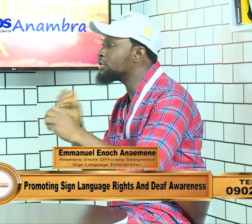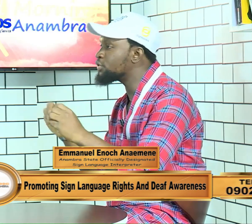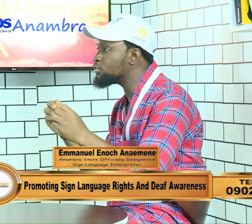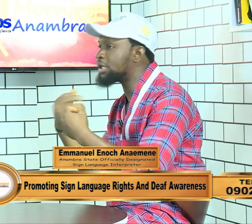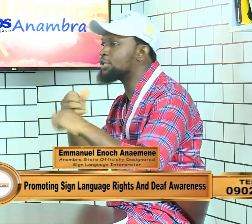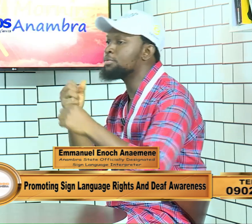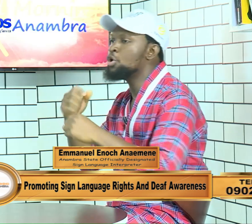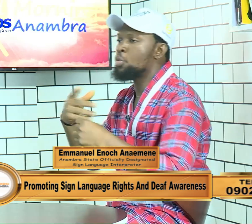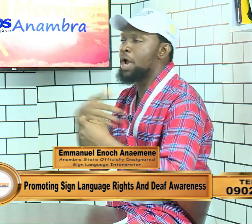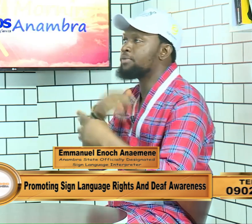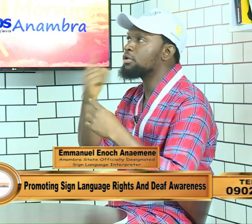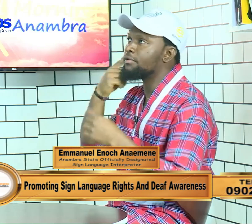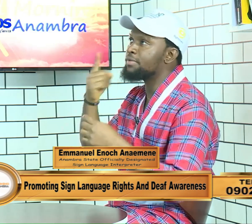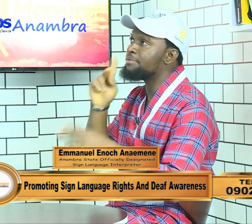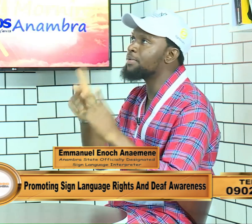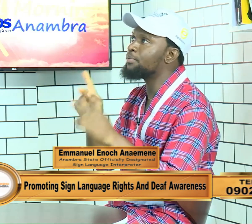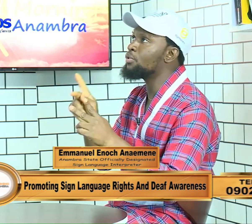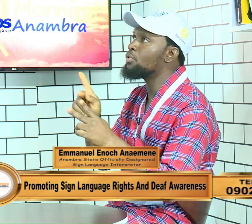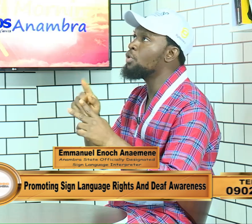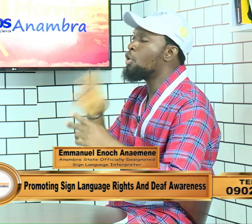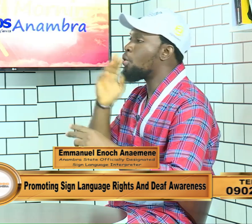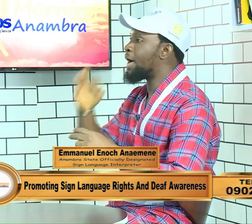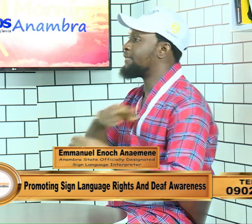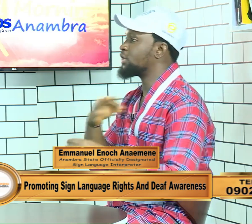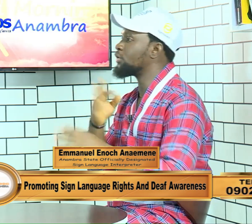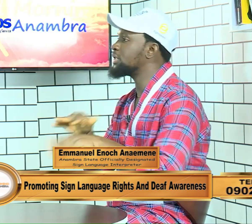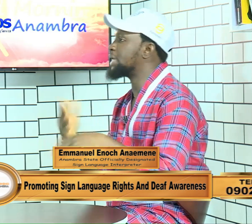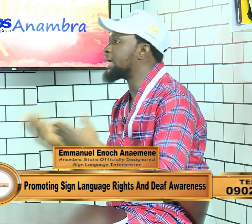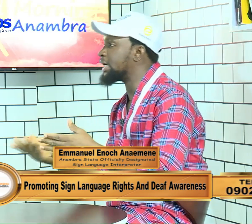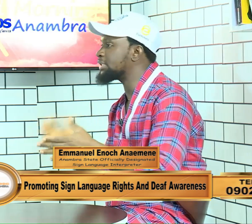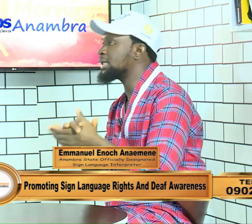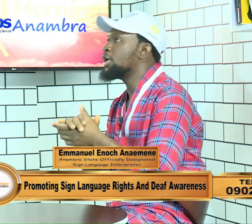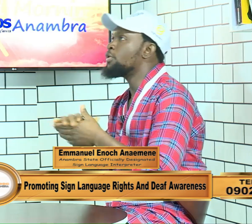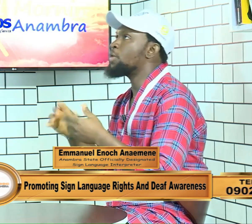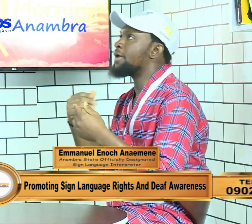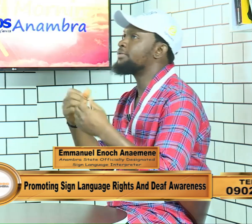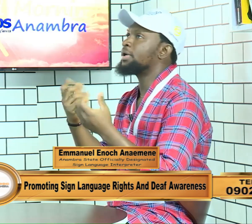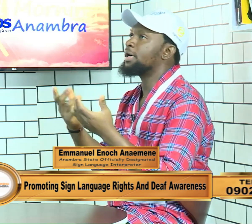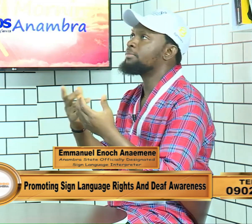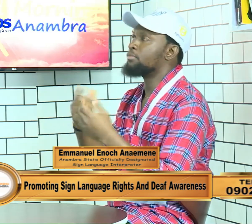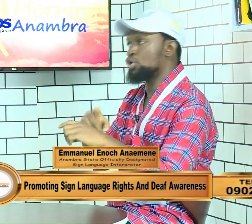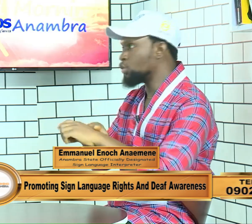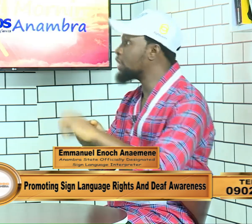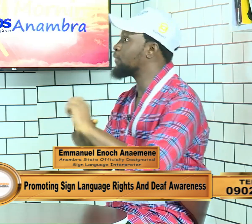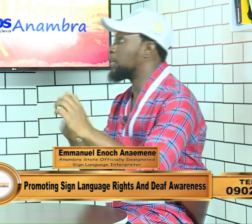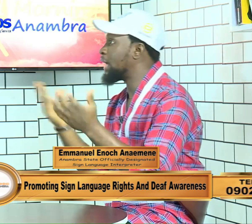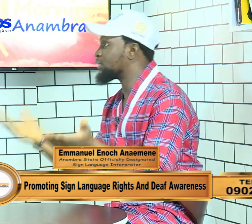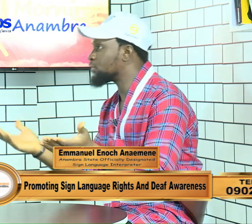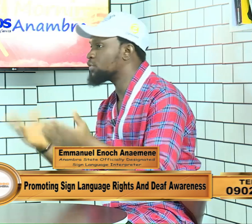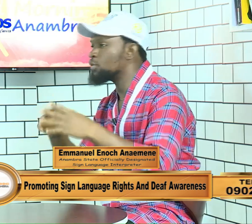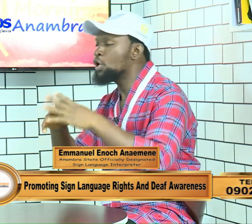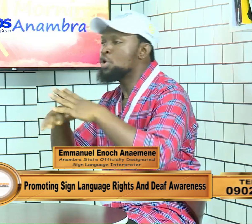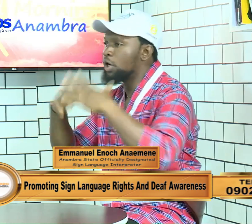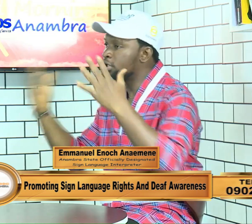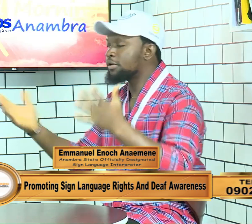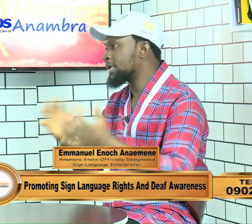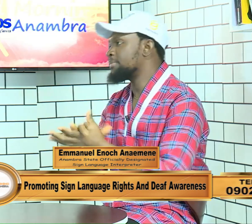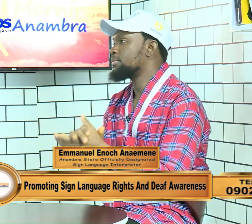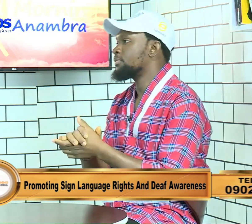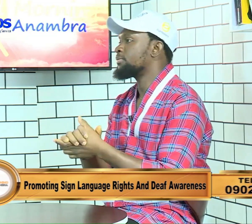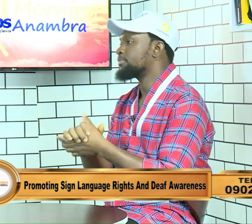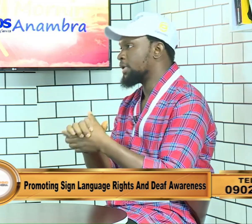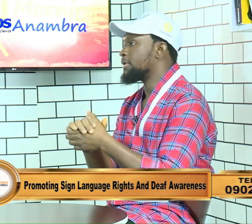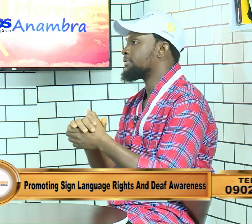to make shoes. We have a lot of deaf people who are fashion designers. We have also a footballer too. So a lot of